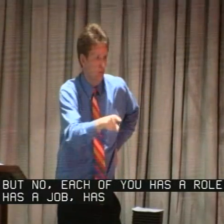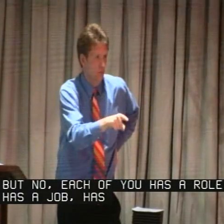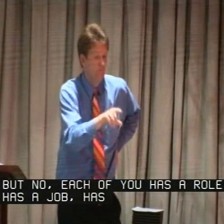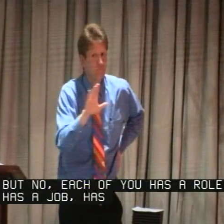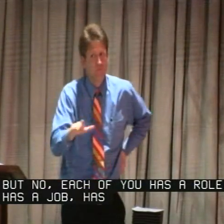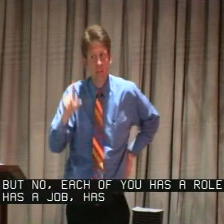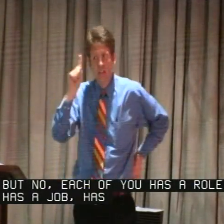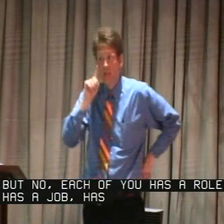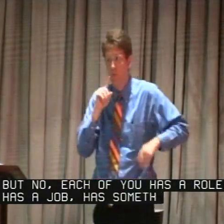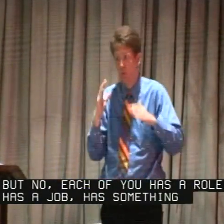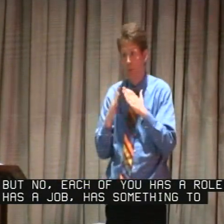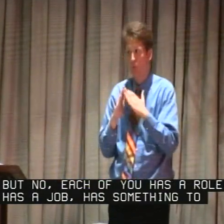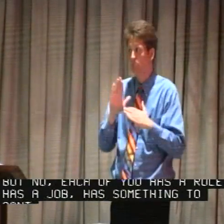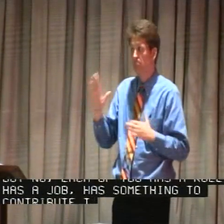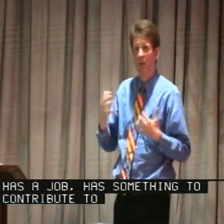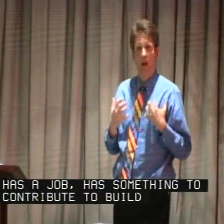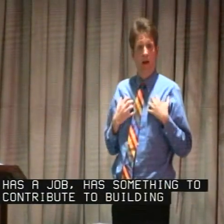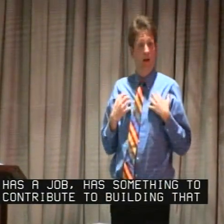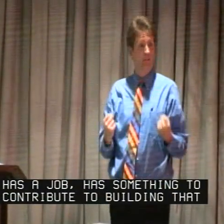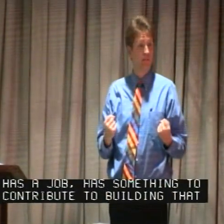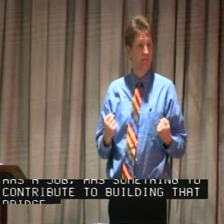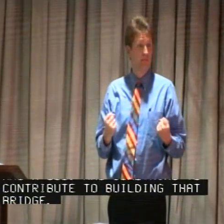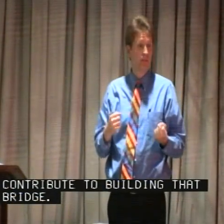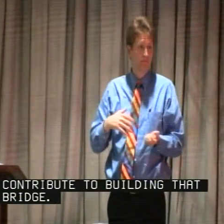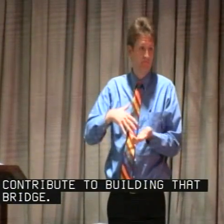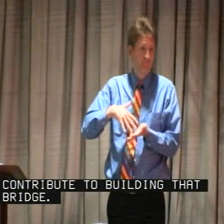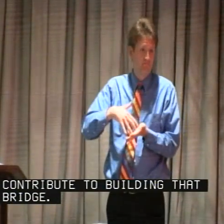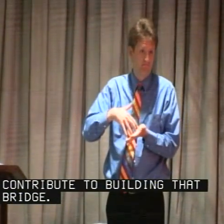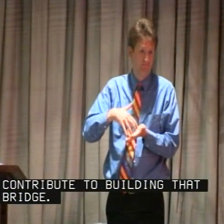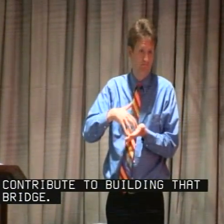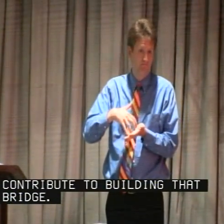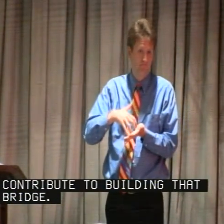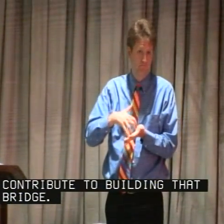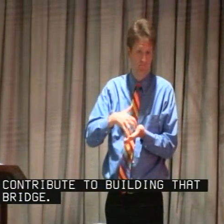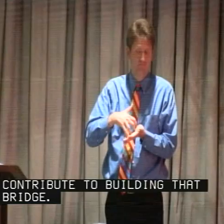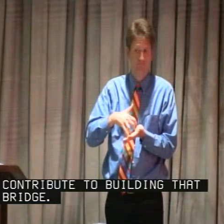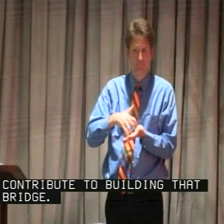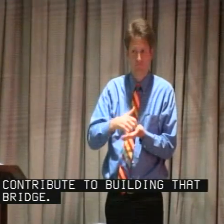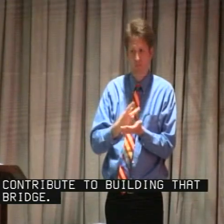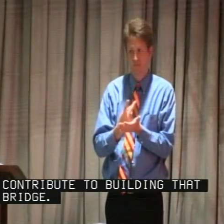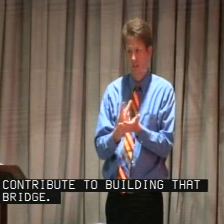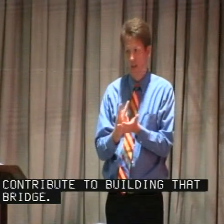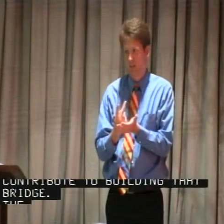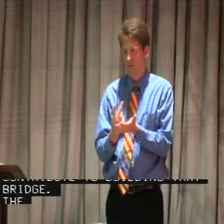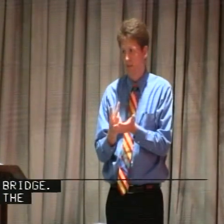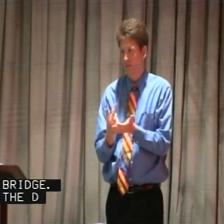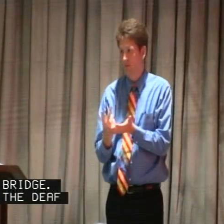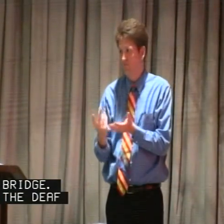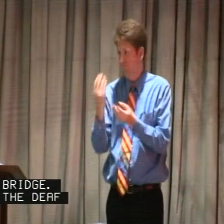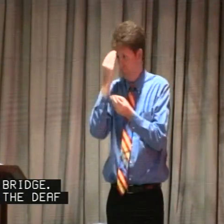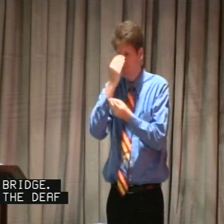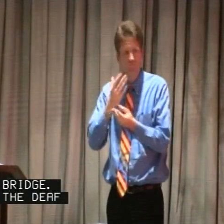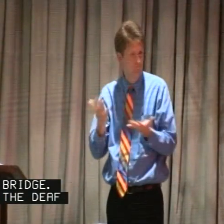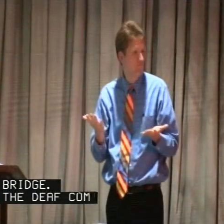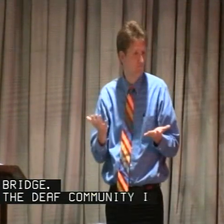that bridge. The deaf community is not as strong as it could be.